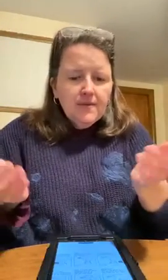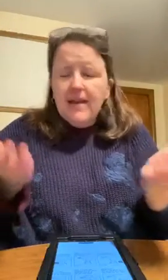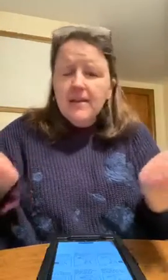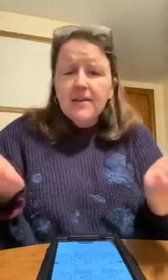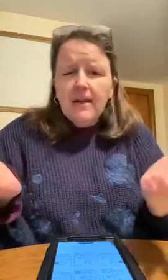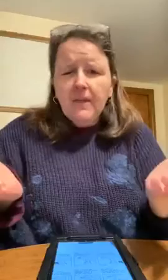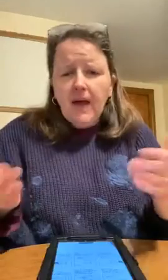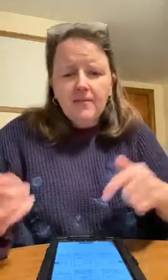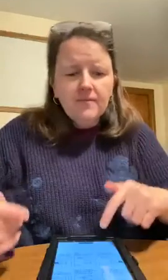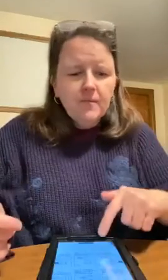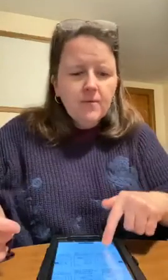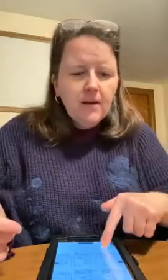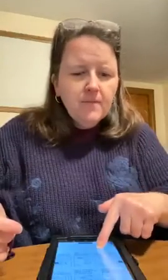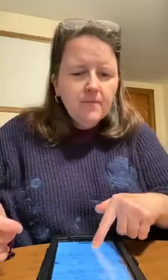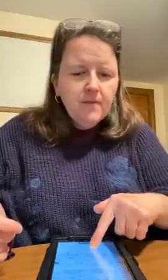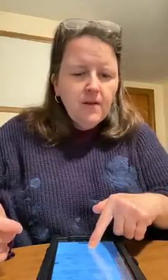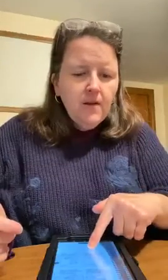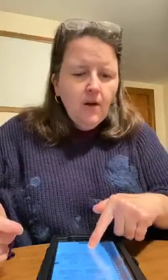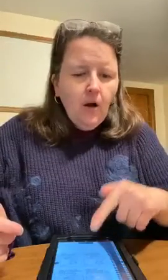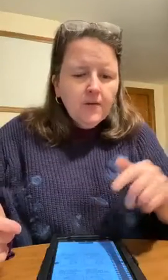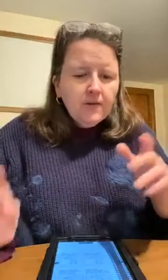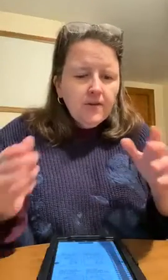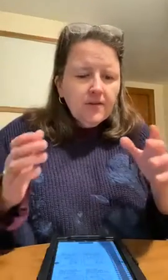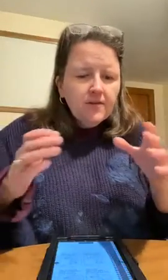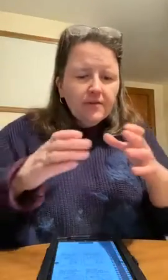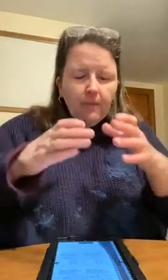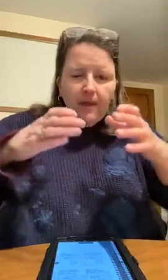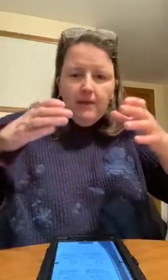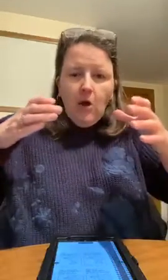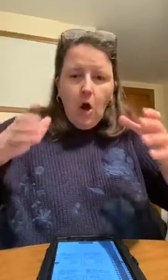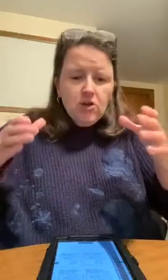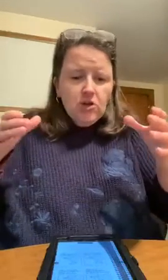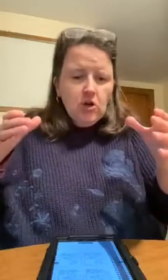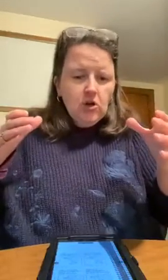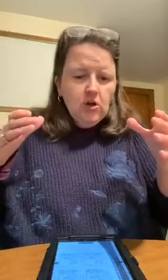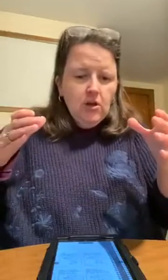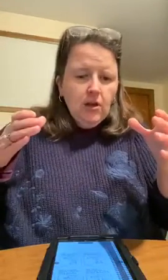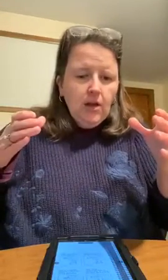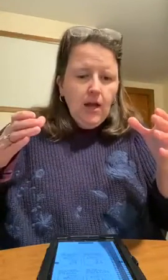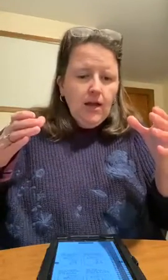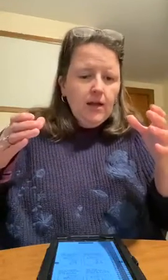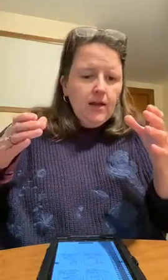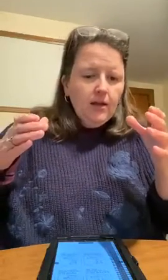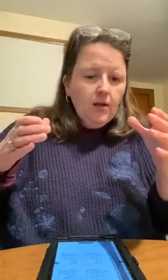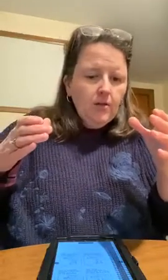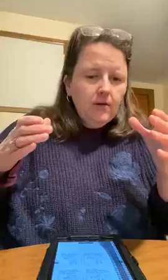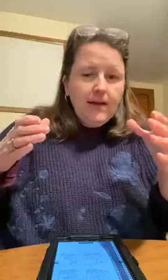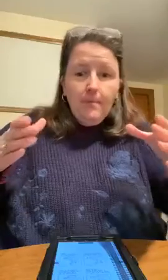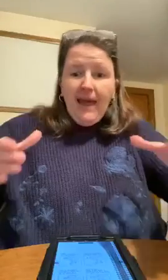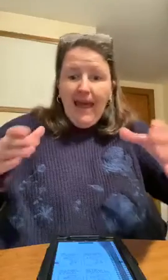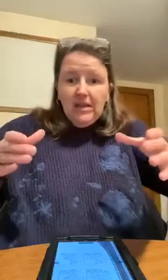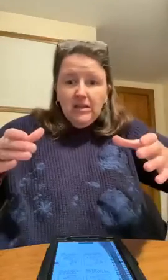Anything like that, okay? Also, you can do something larger, like, you know, like a pail, like